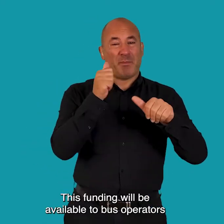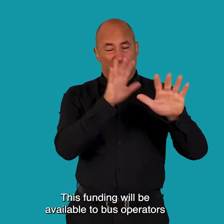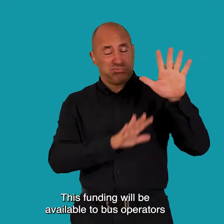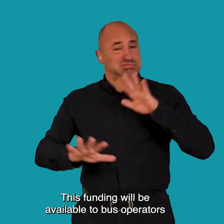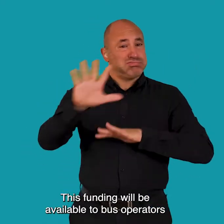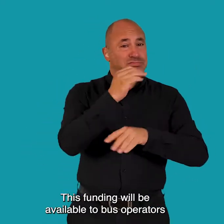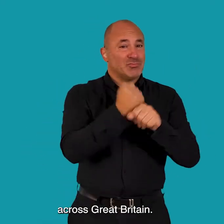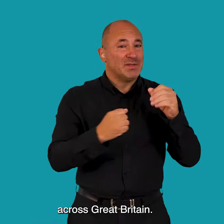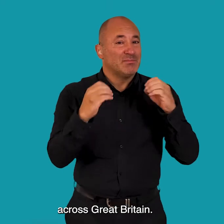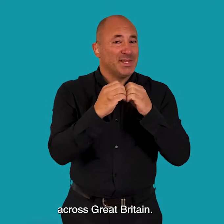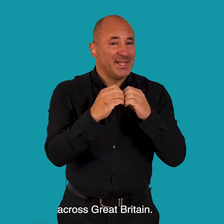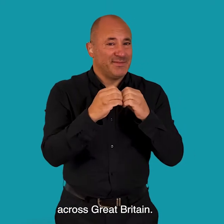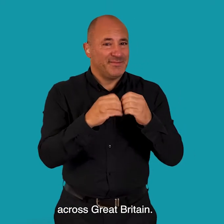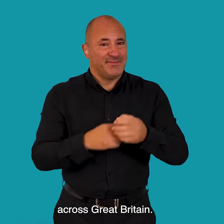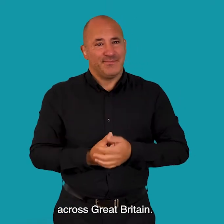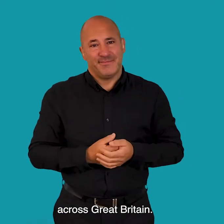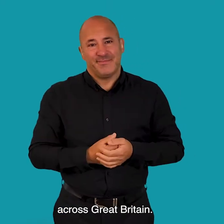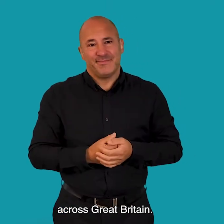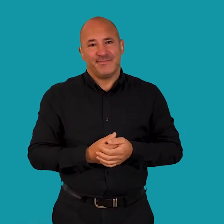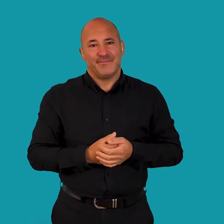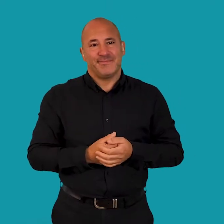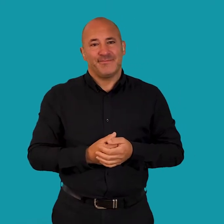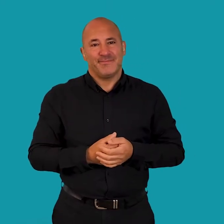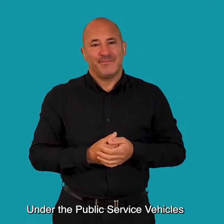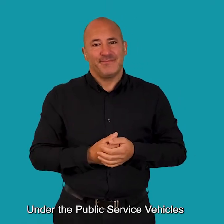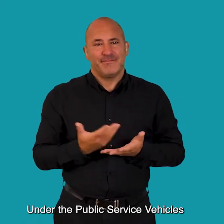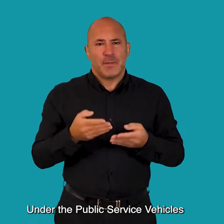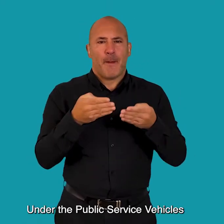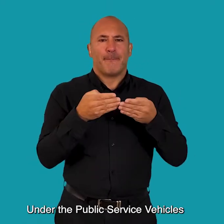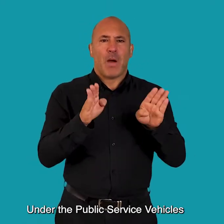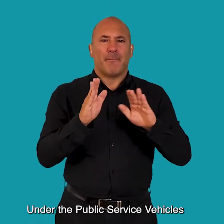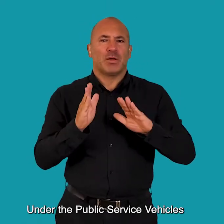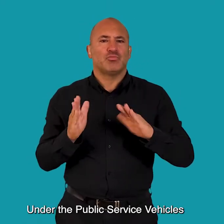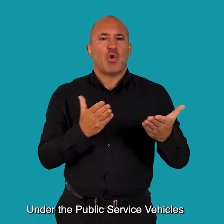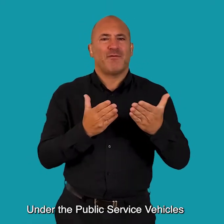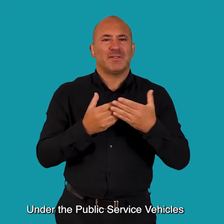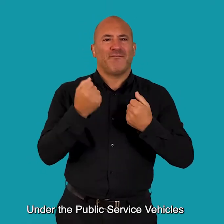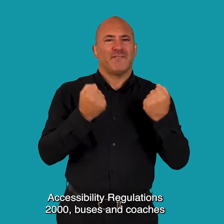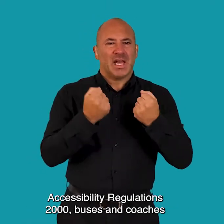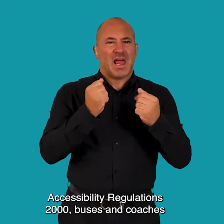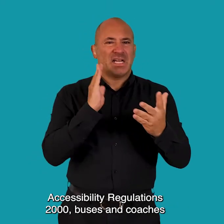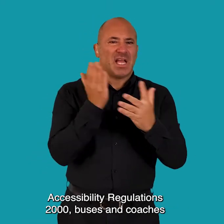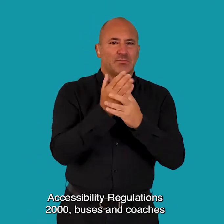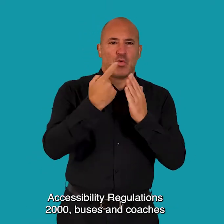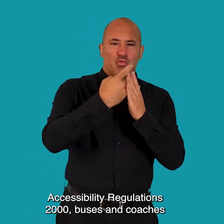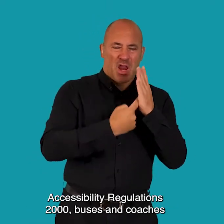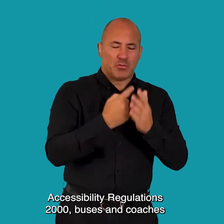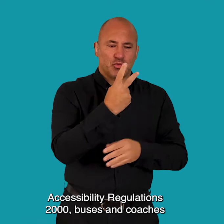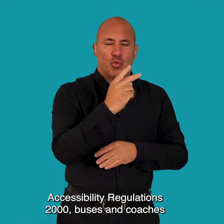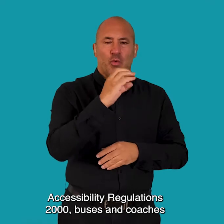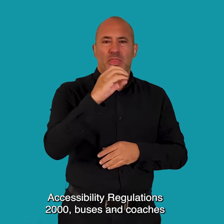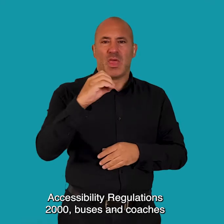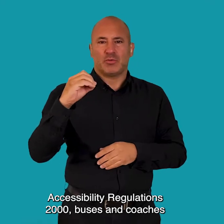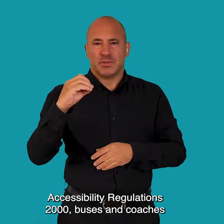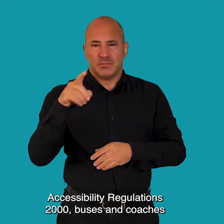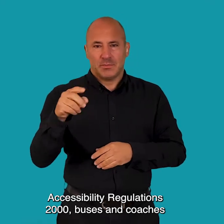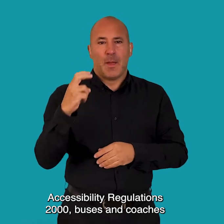bus operators across Great Britain. Under the Public Service Vehicles Accessibility Regulations